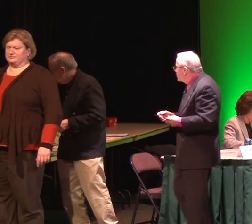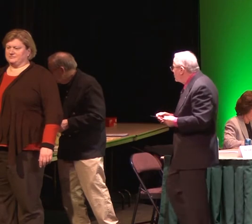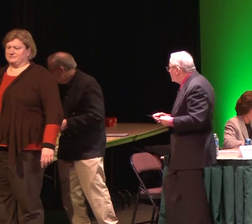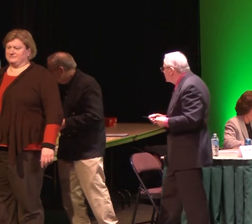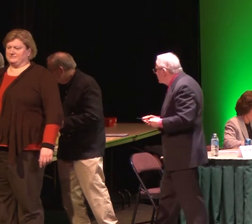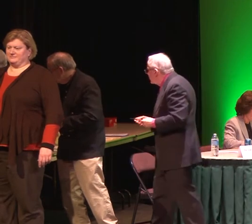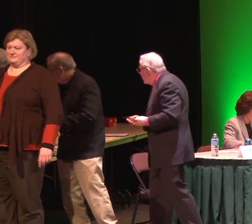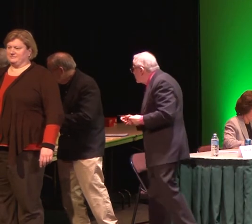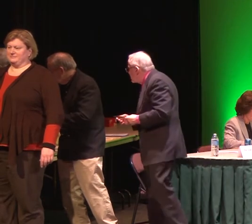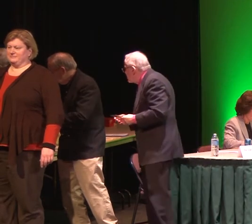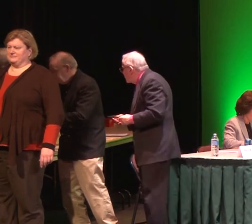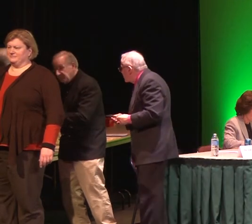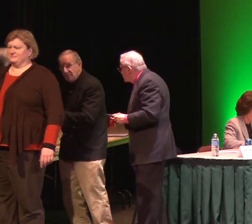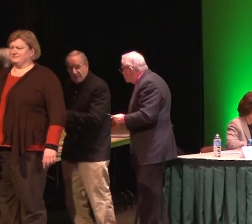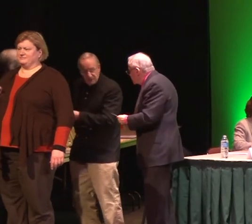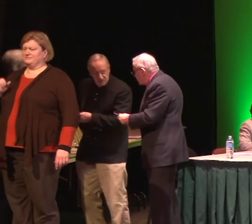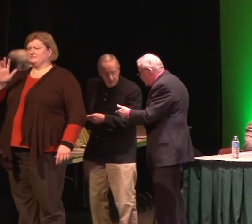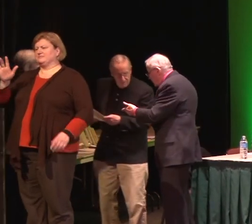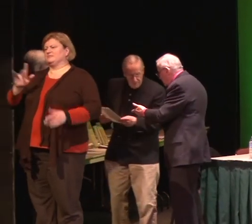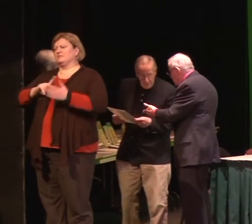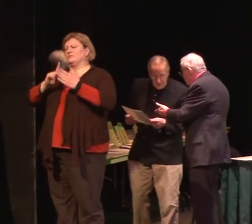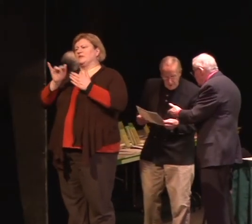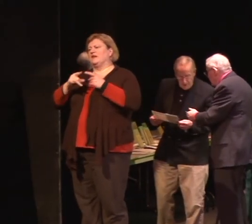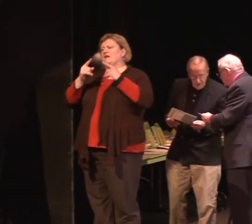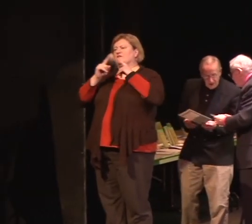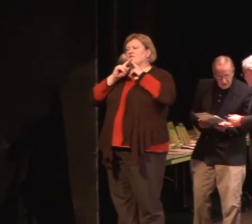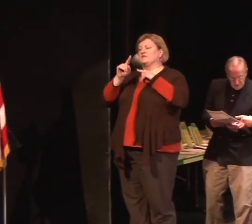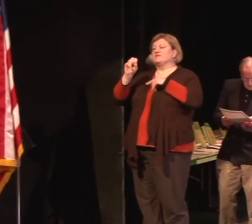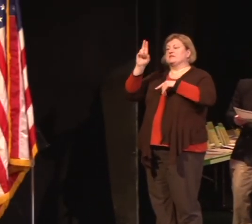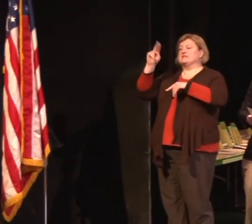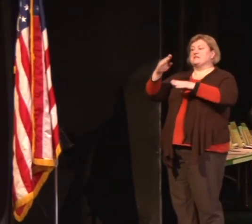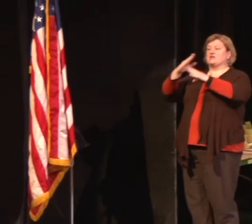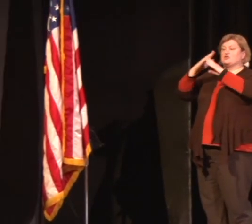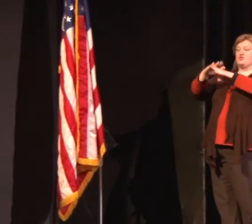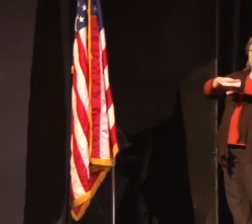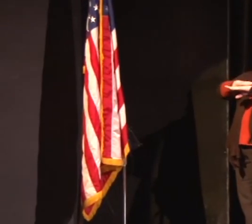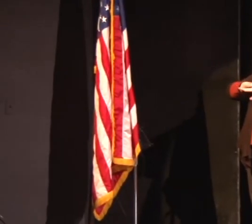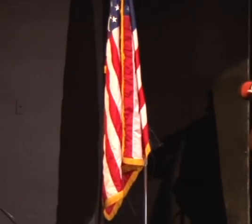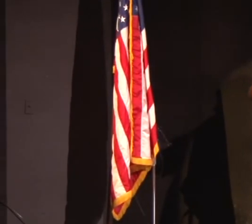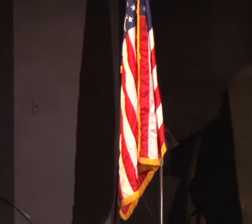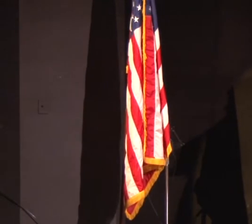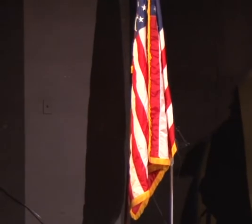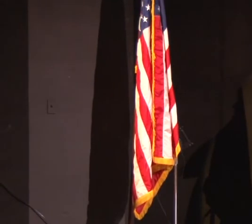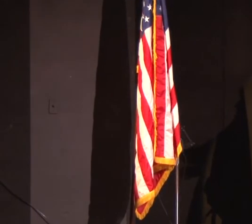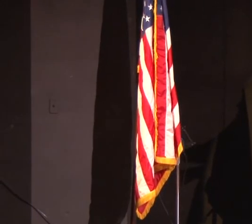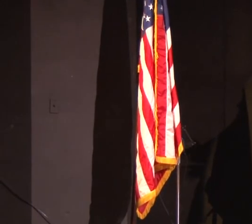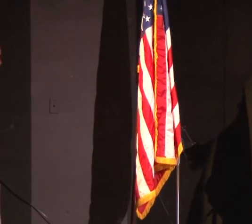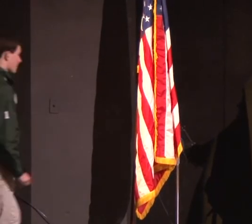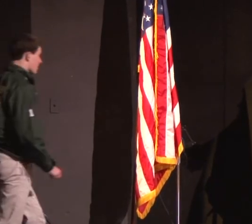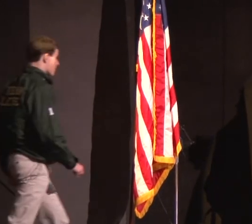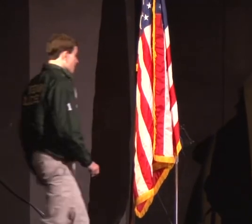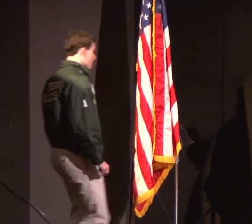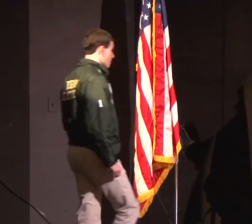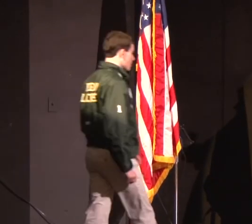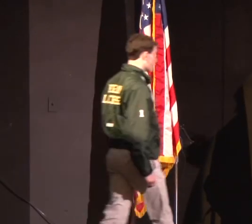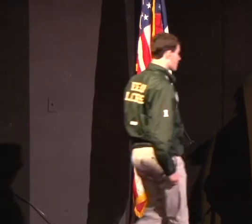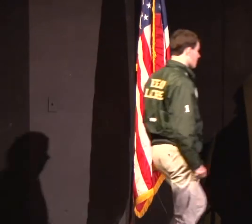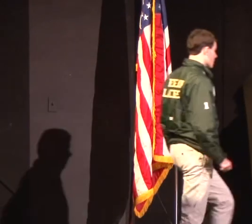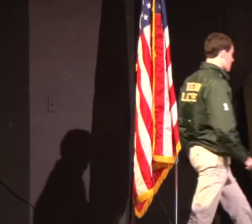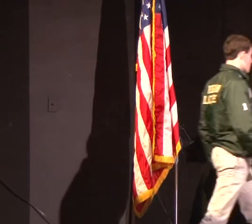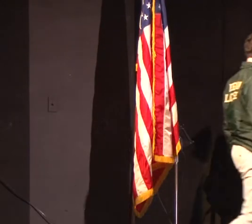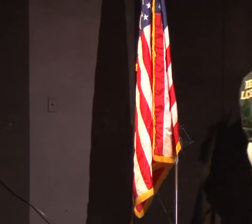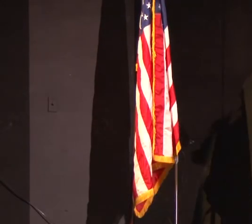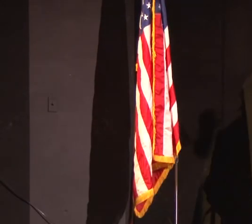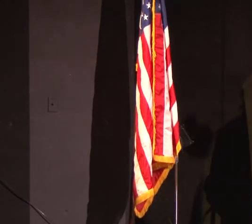And his project was The Effectiveness of Sunscreen. And he also receives $50 for an